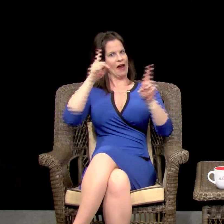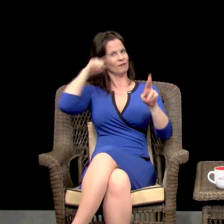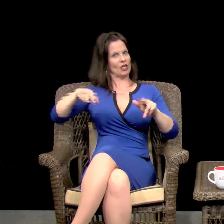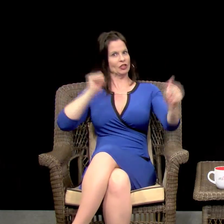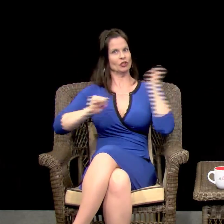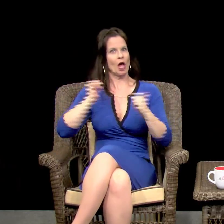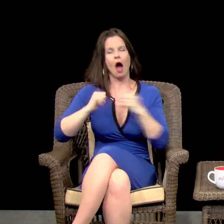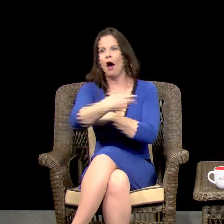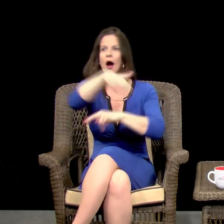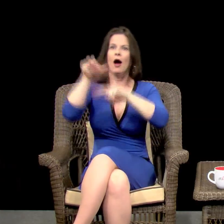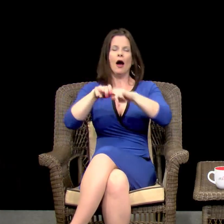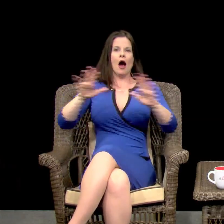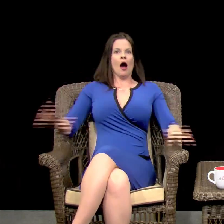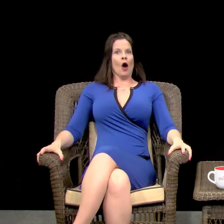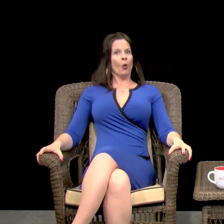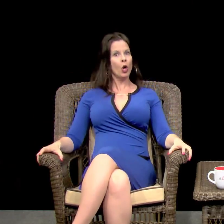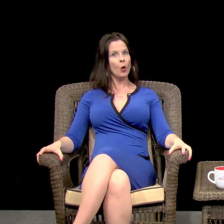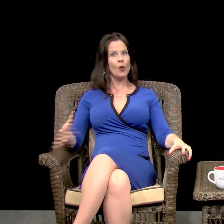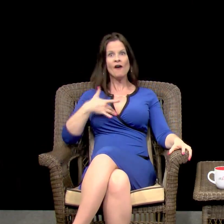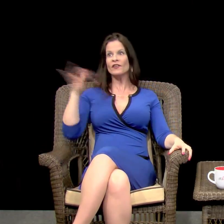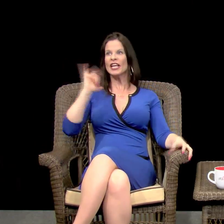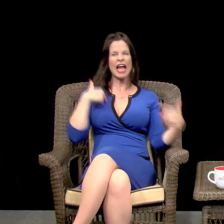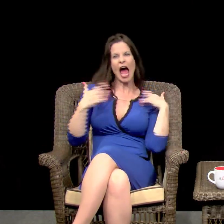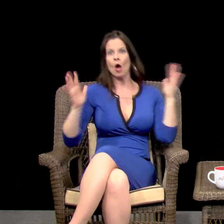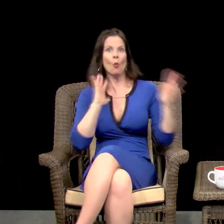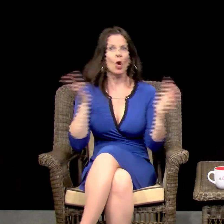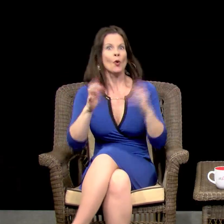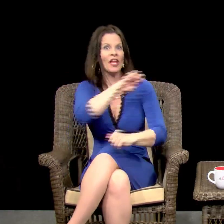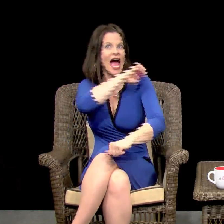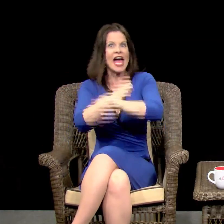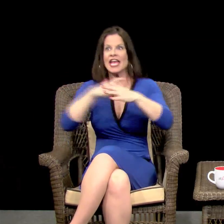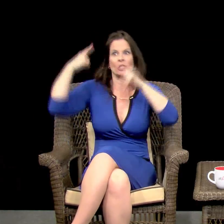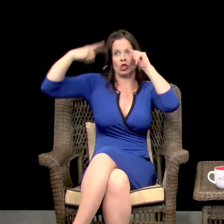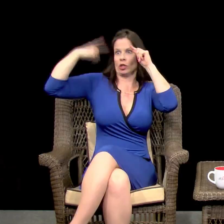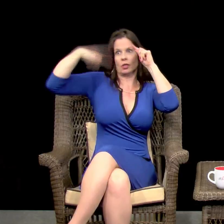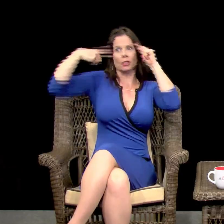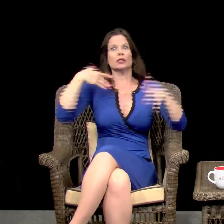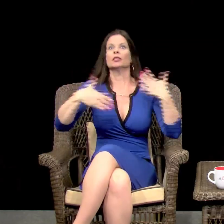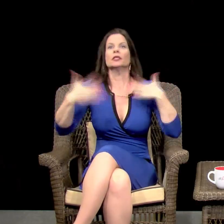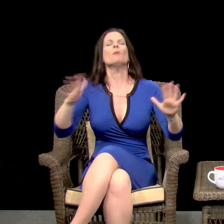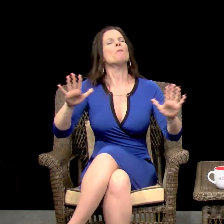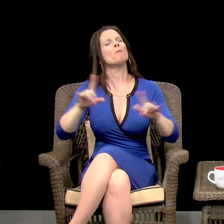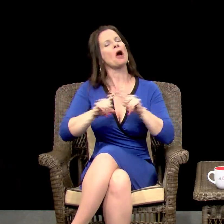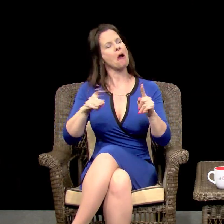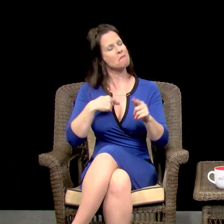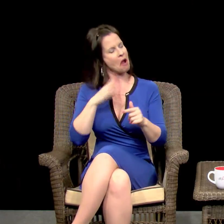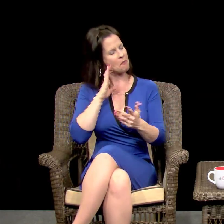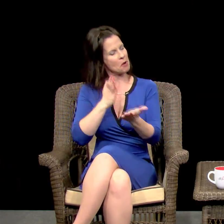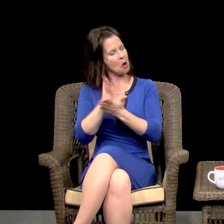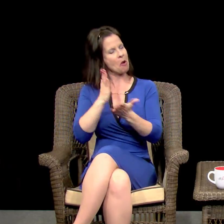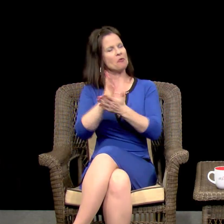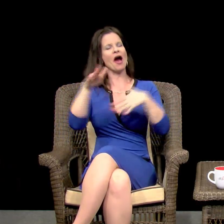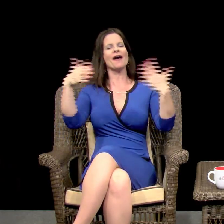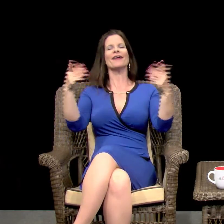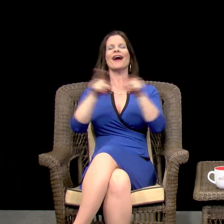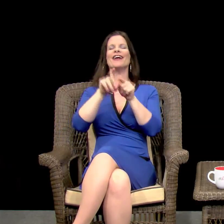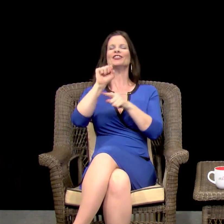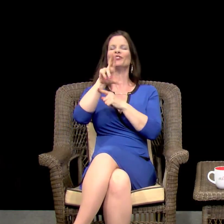got ready for the show, and I sat here. Oh wow, I could feel the energy going through my mind, but I am all